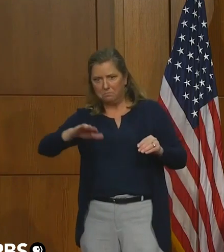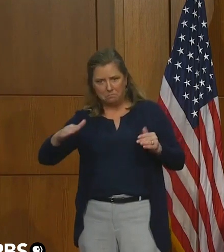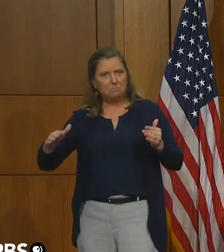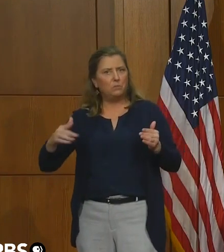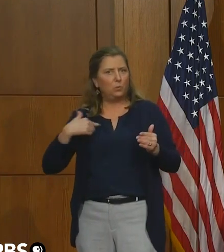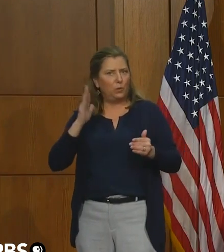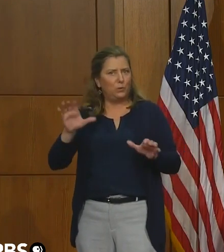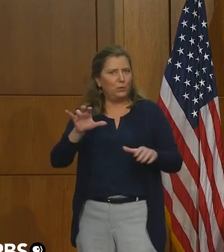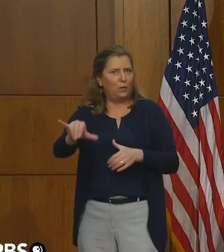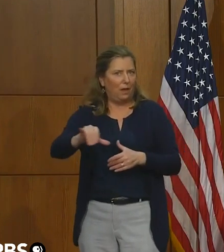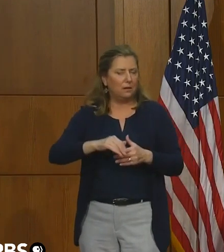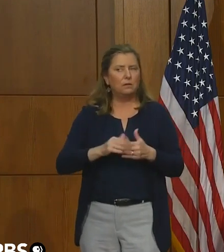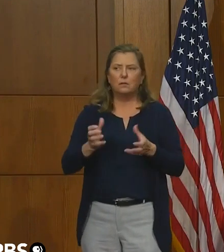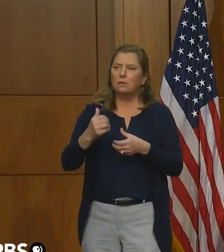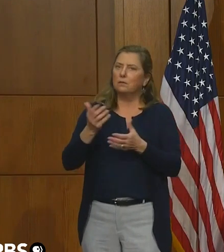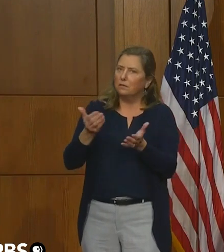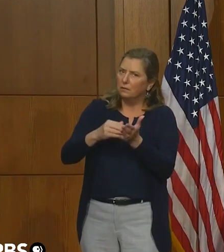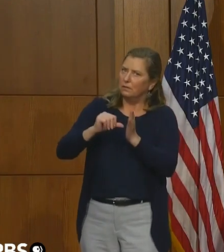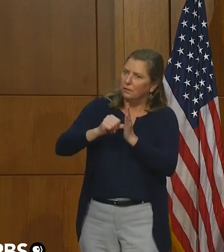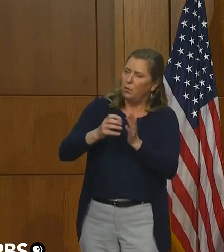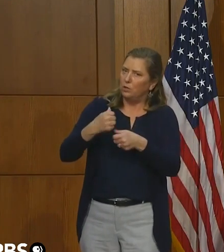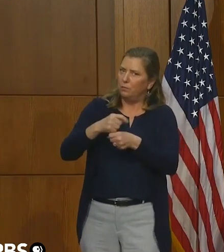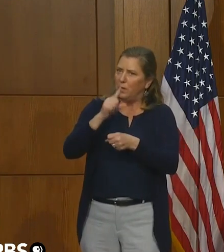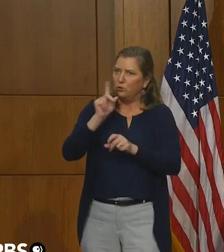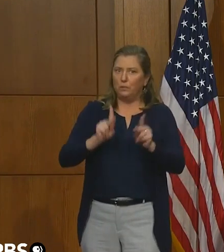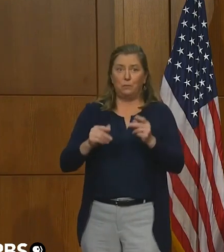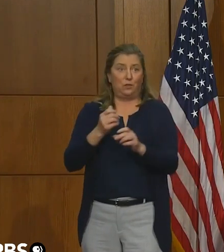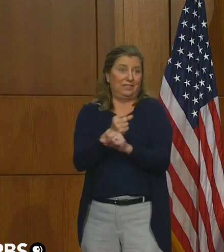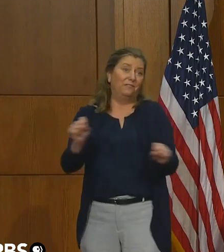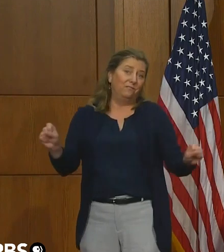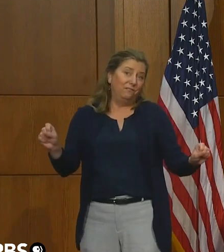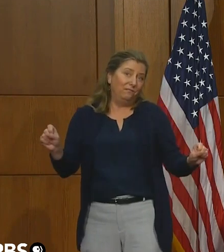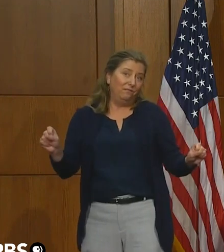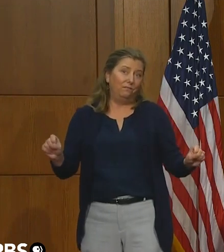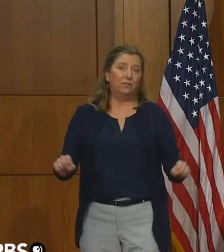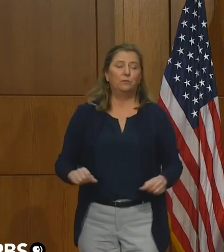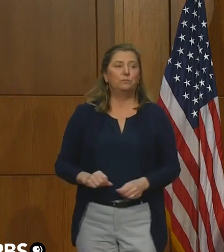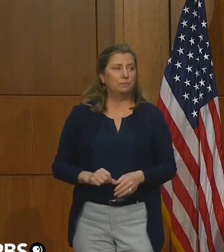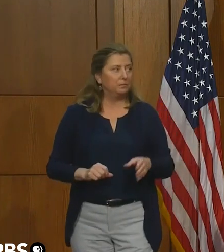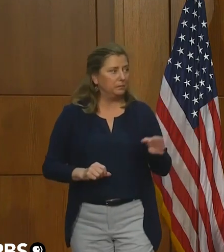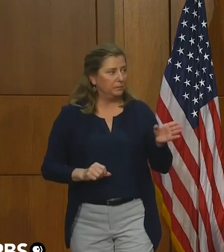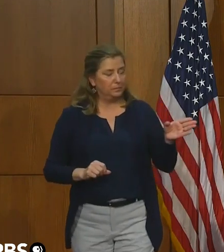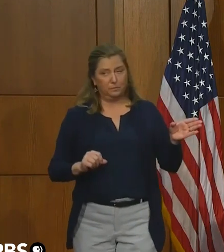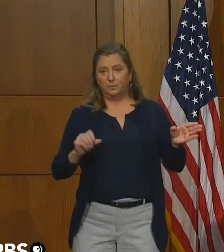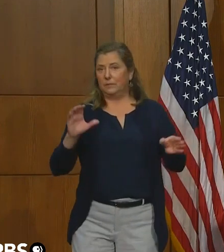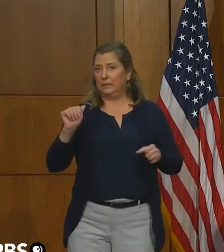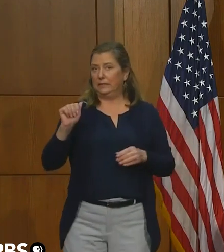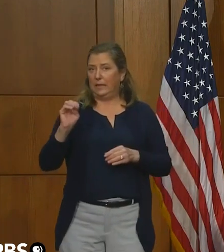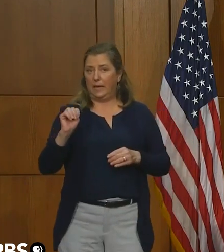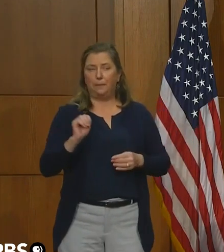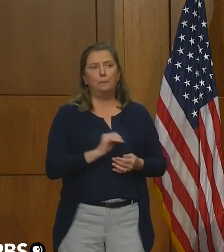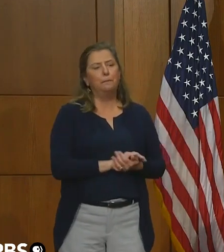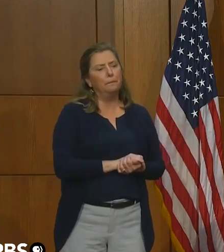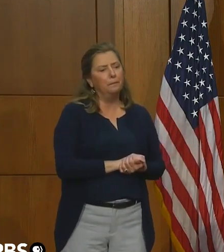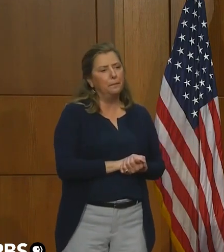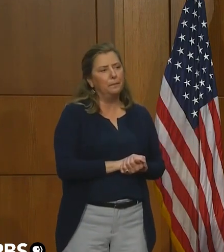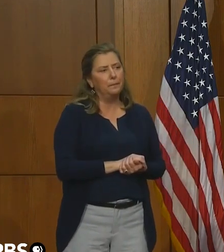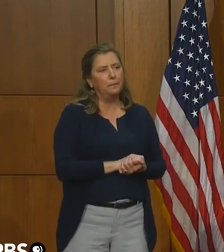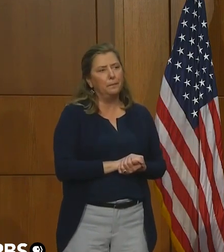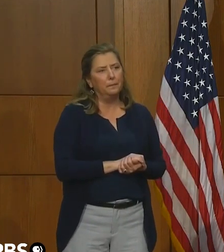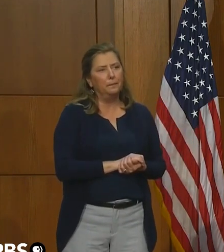that again to make sure that we're keeping Virginians safe. Yeah. Governor, I know you mentioned Accomack County and